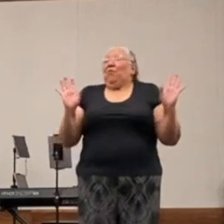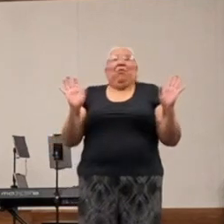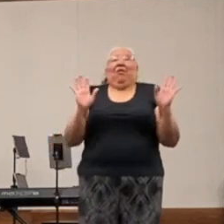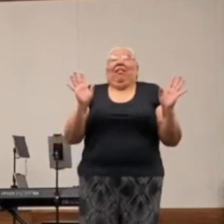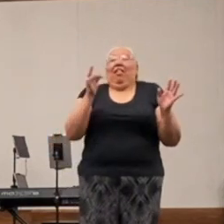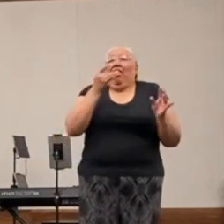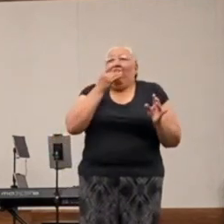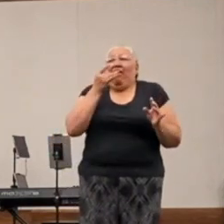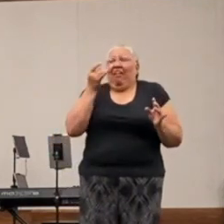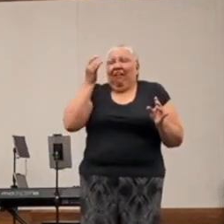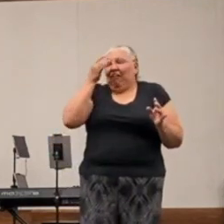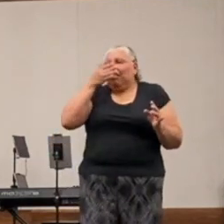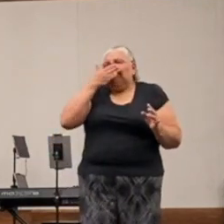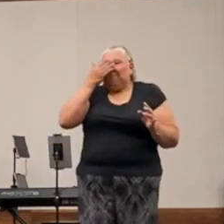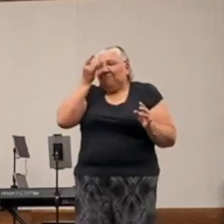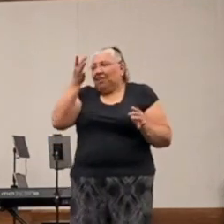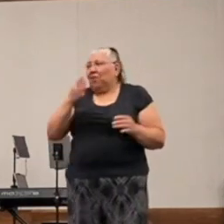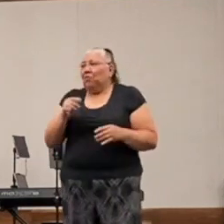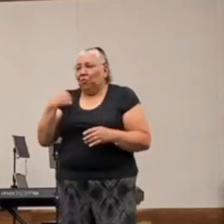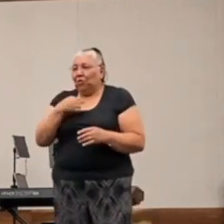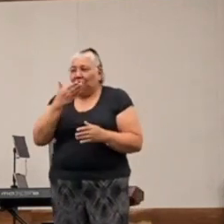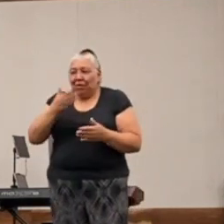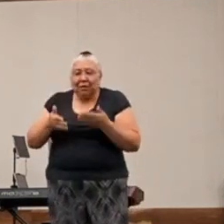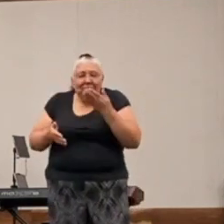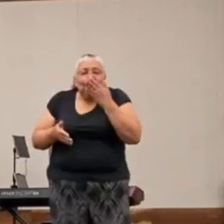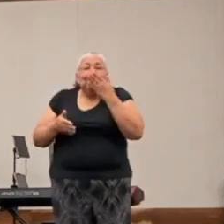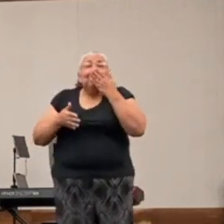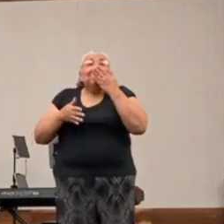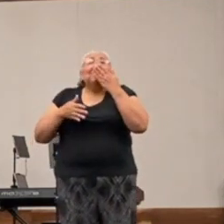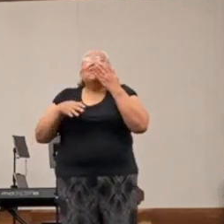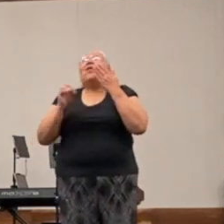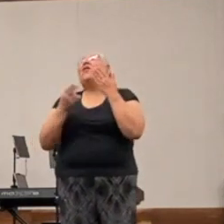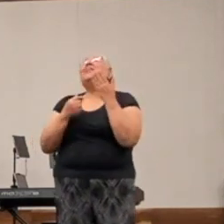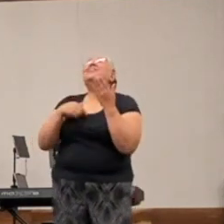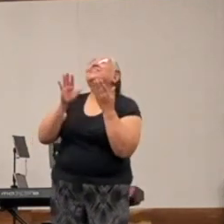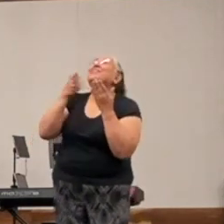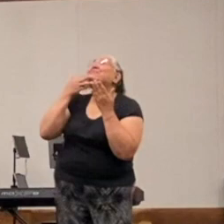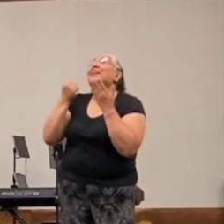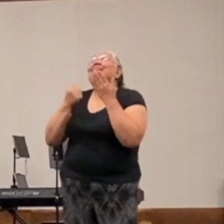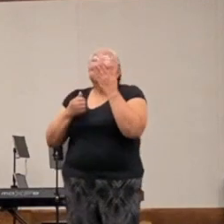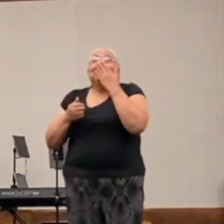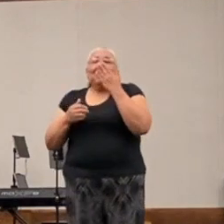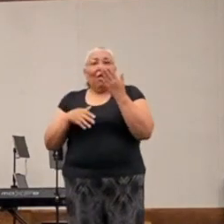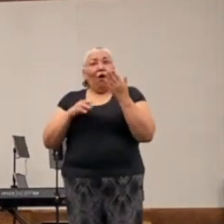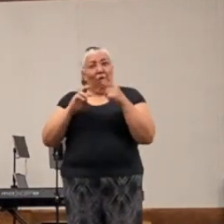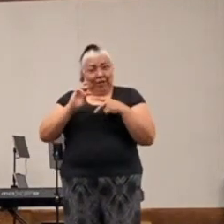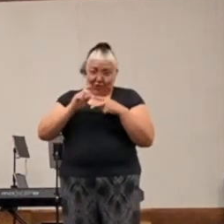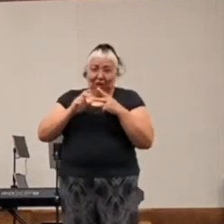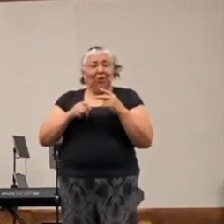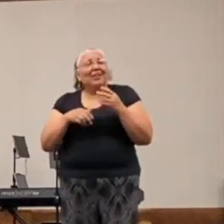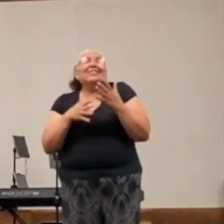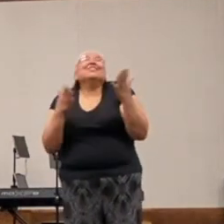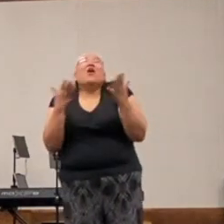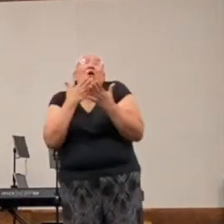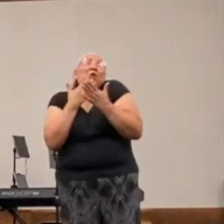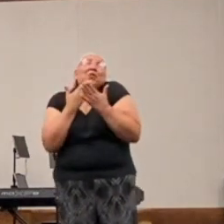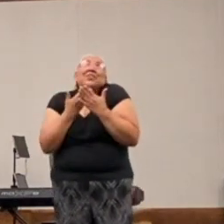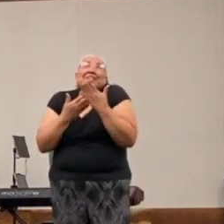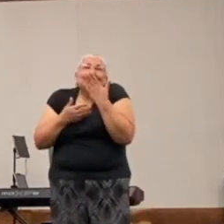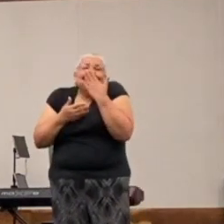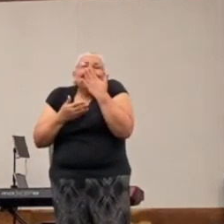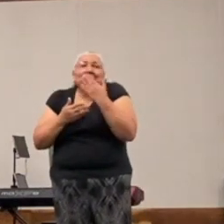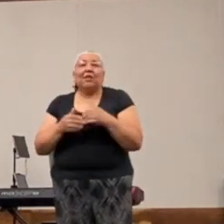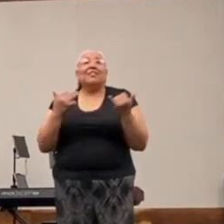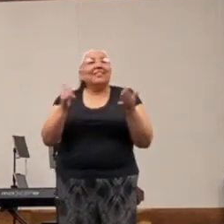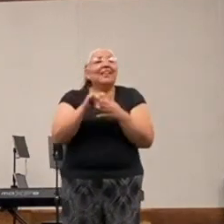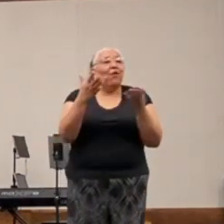man, when we were growing up, we just, this is the greatest thing. It's cherry, so good, right? And that's what I'm hoping